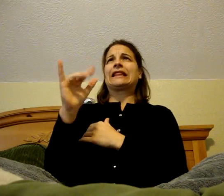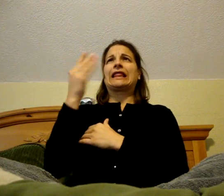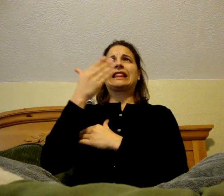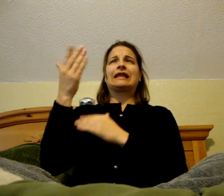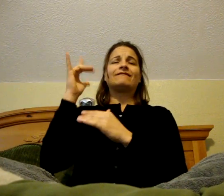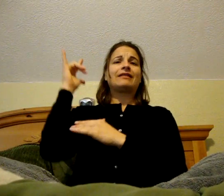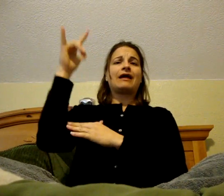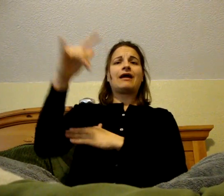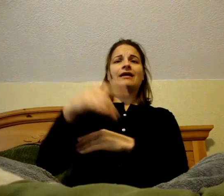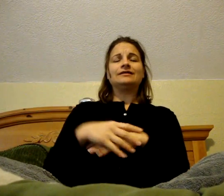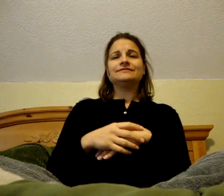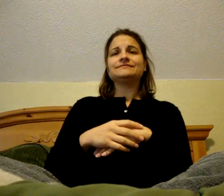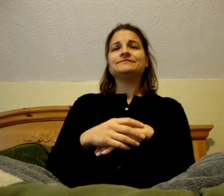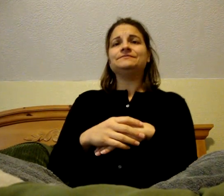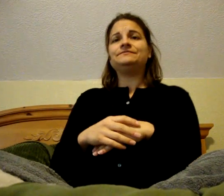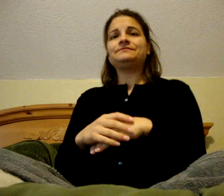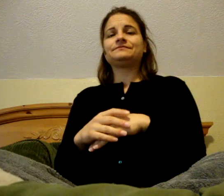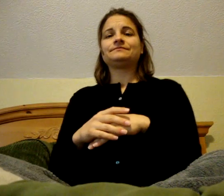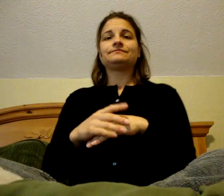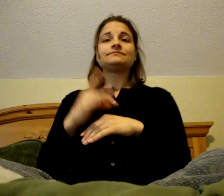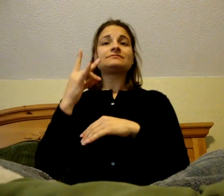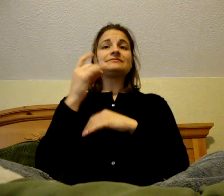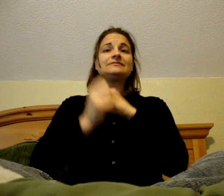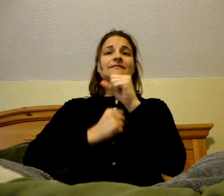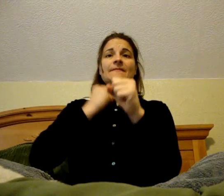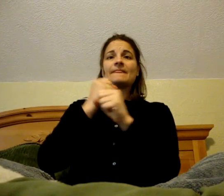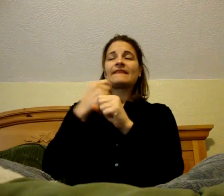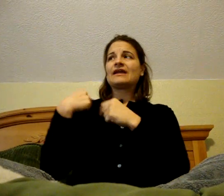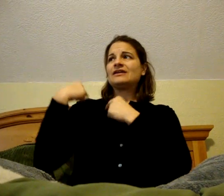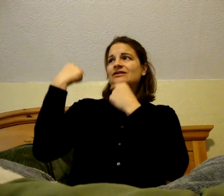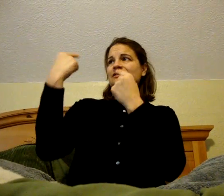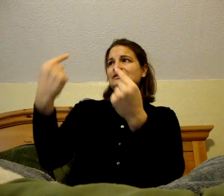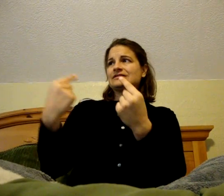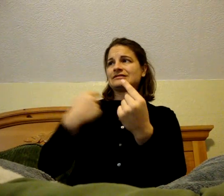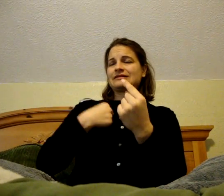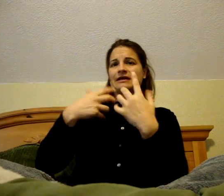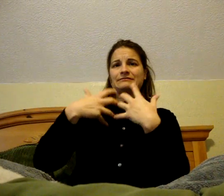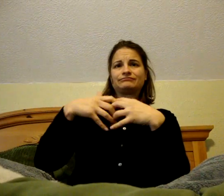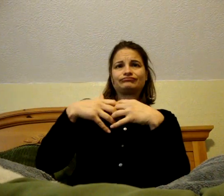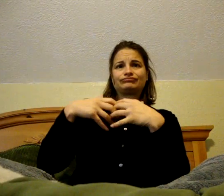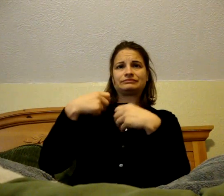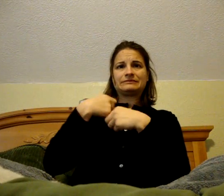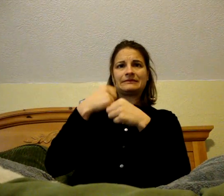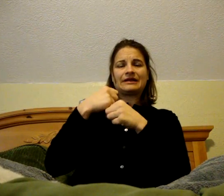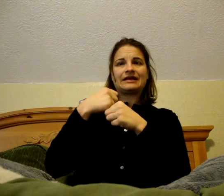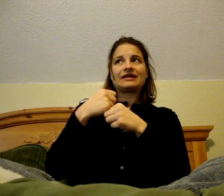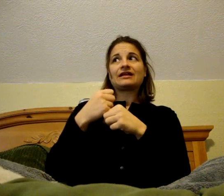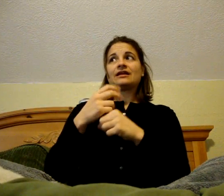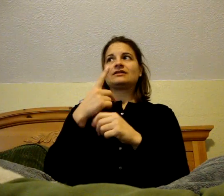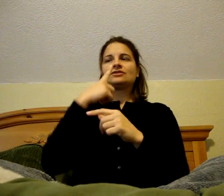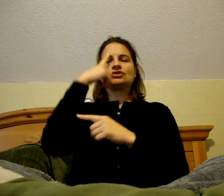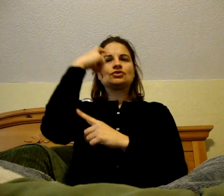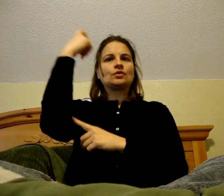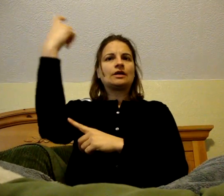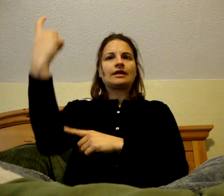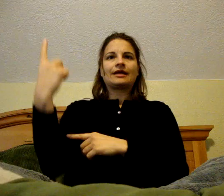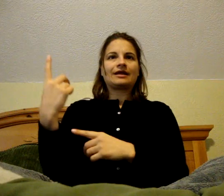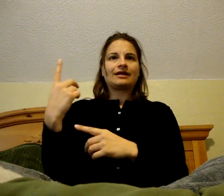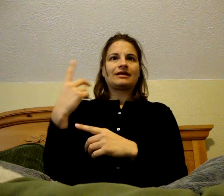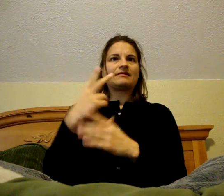It's been 8 years since I stood on a runway, since I've been putting them together. It's a dream, honestly. Here it is today. We're going to go out and